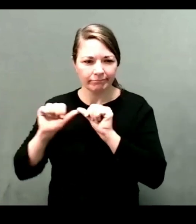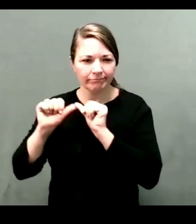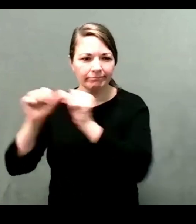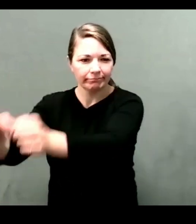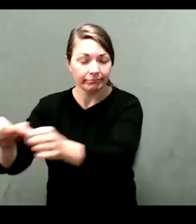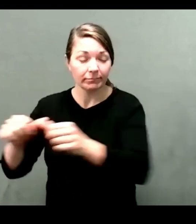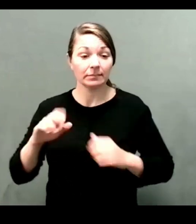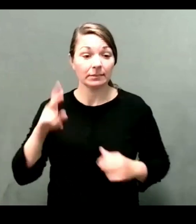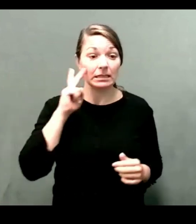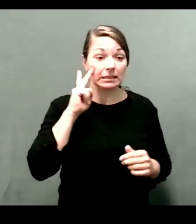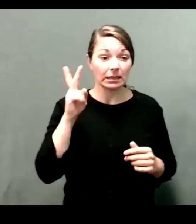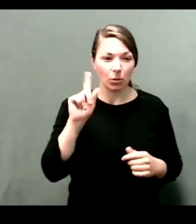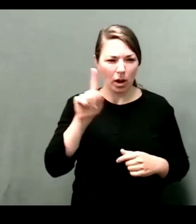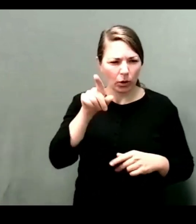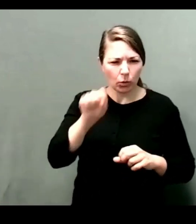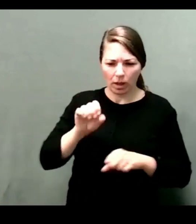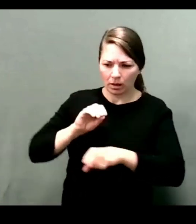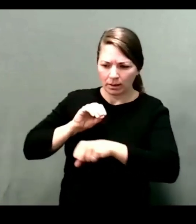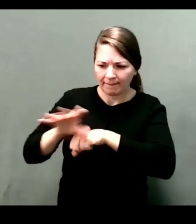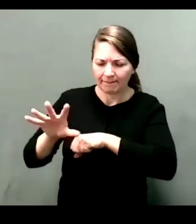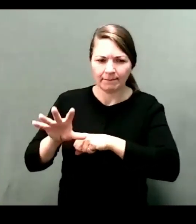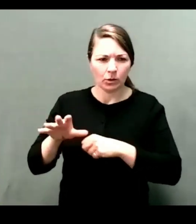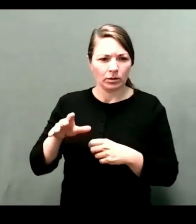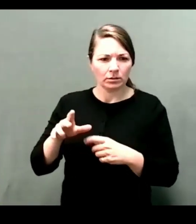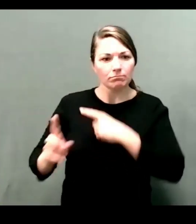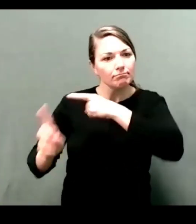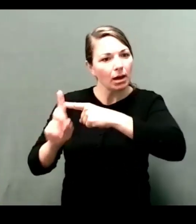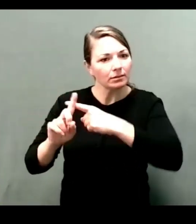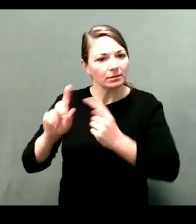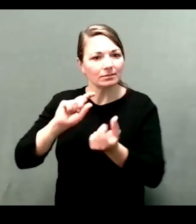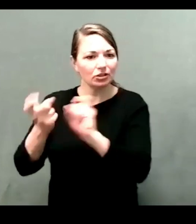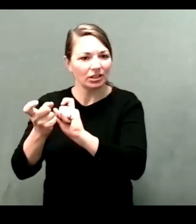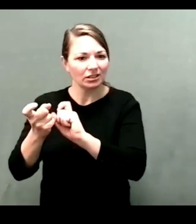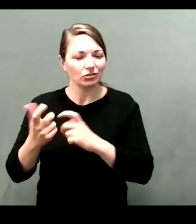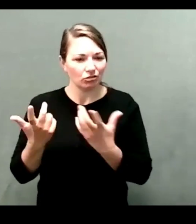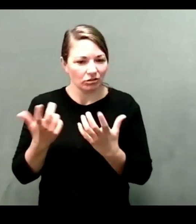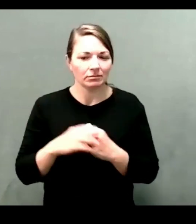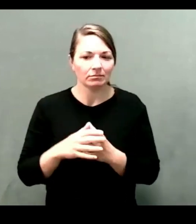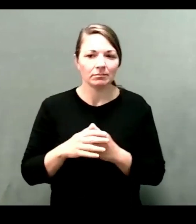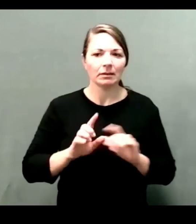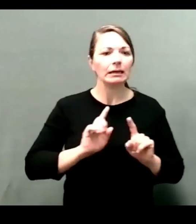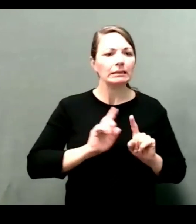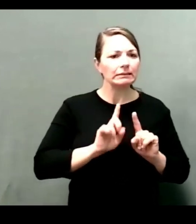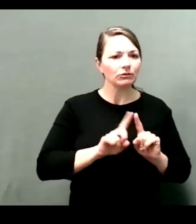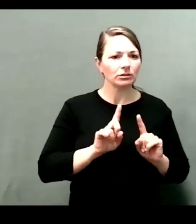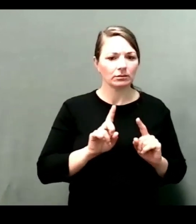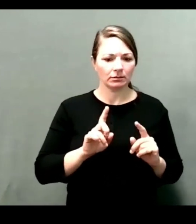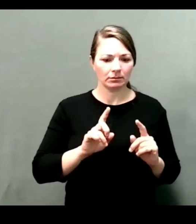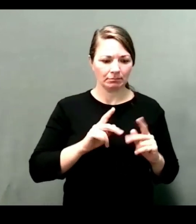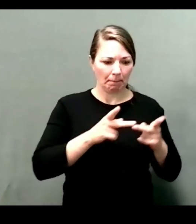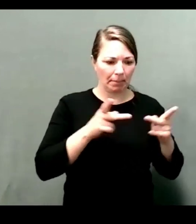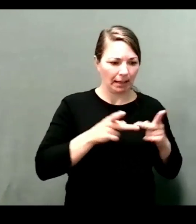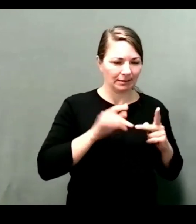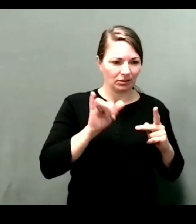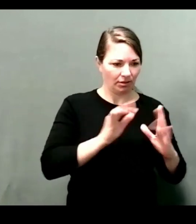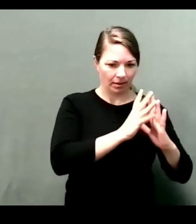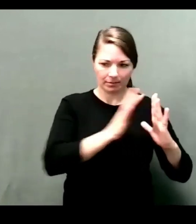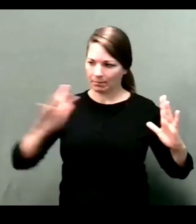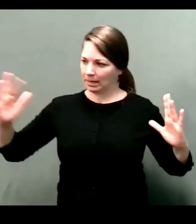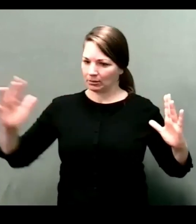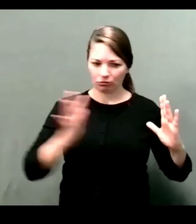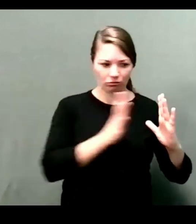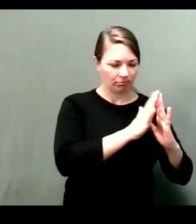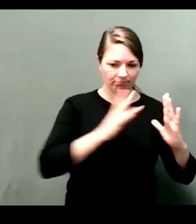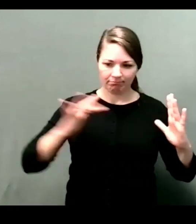affect the causes that you are passionate about at different points along that spectrum, I think can be